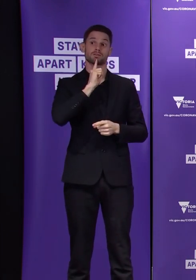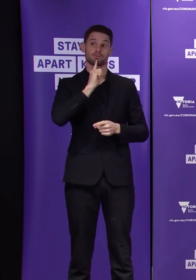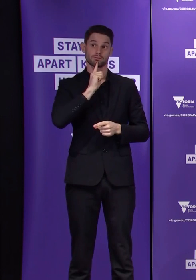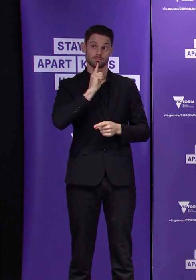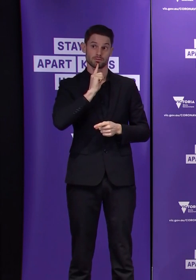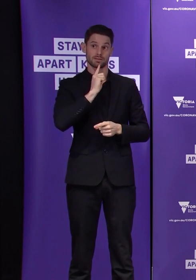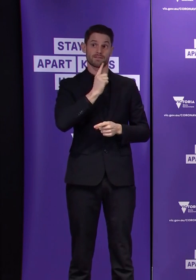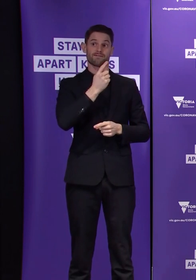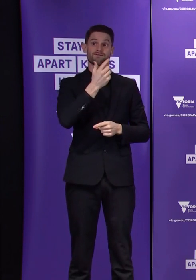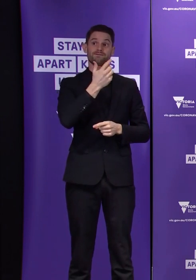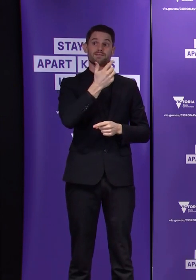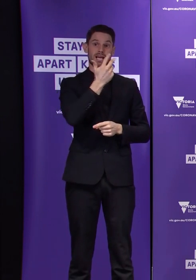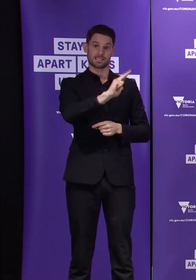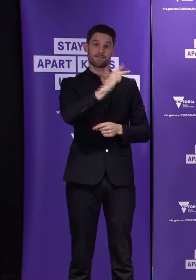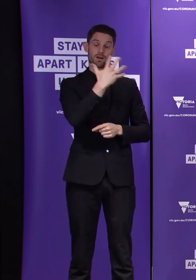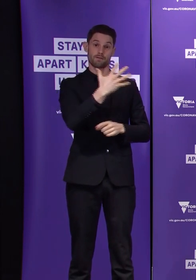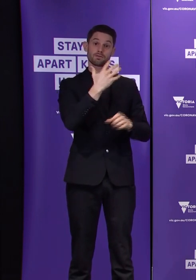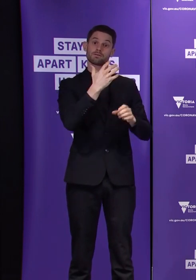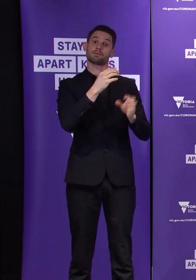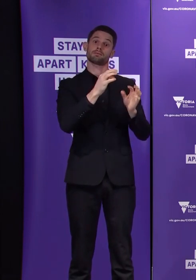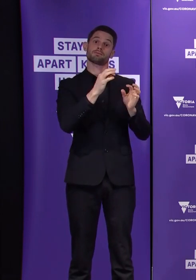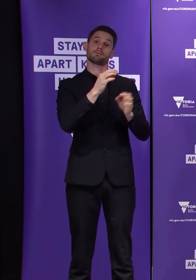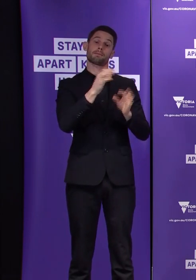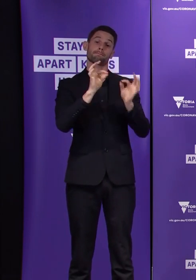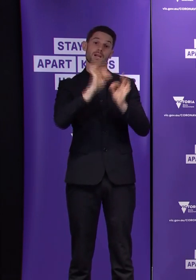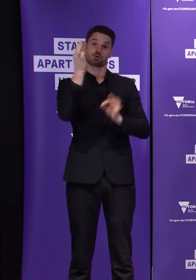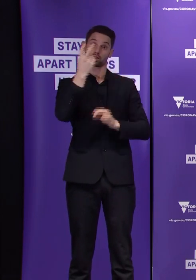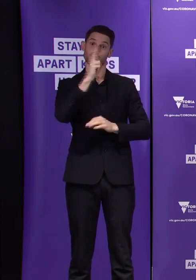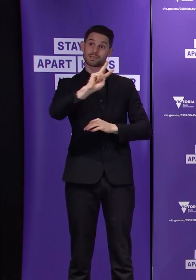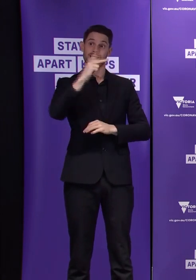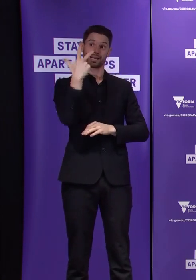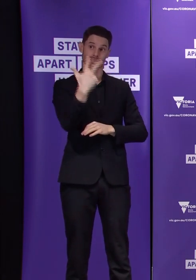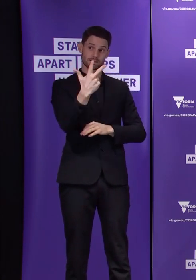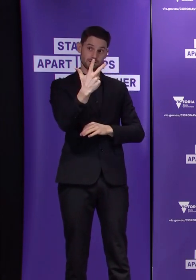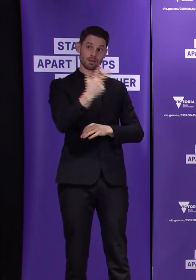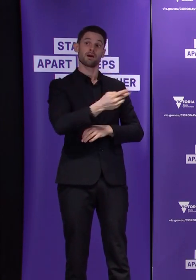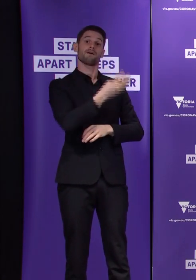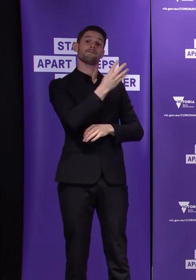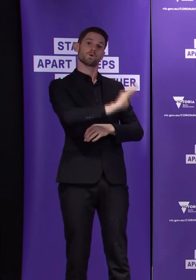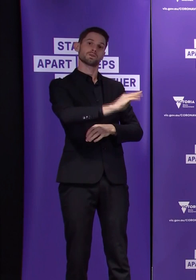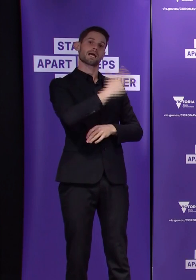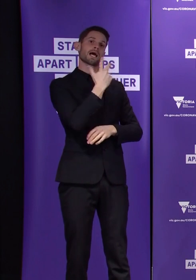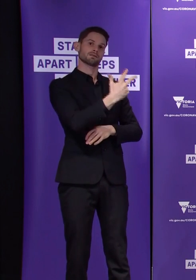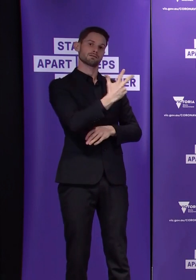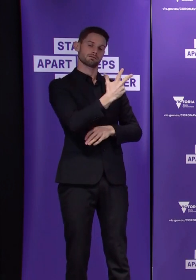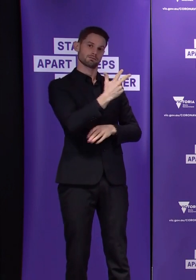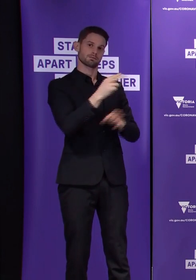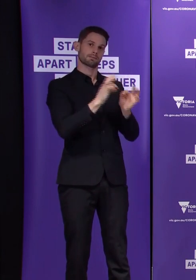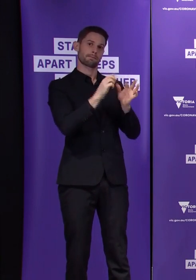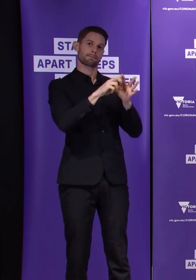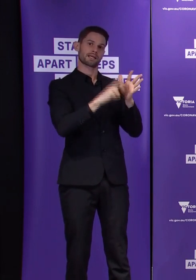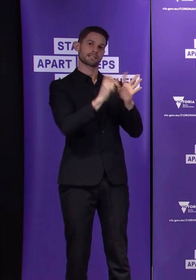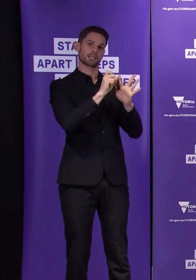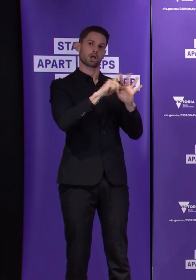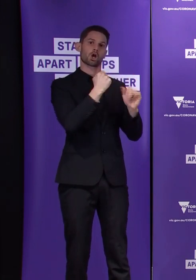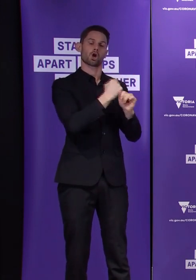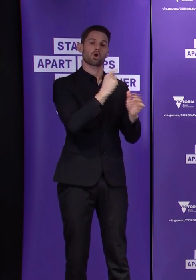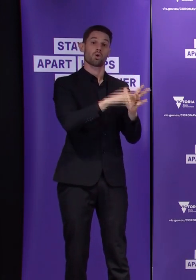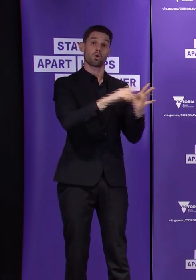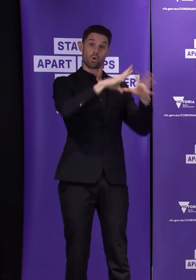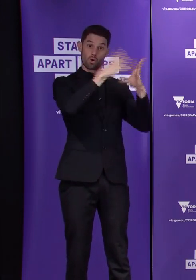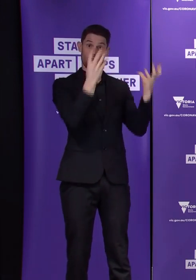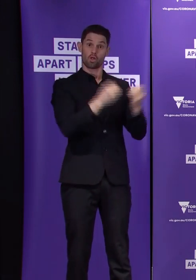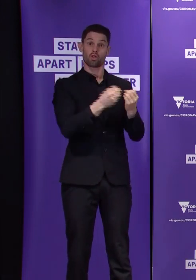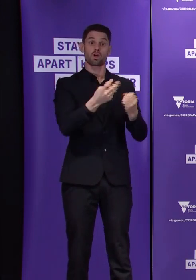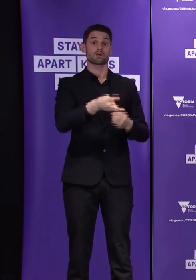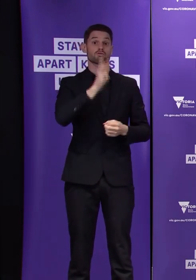Greater Bendigo 47 active cases, Ballarat 28 active cases. I think they are relatively stable from yesterday, and the total number at 436